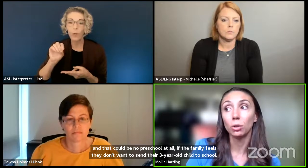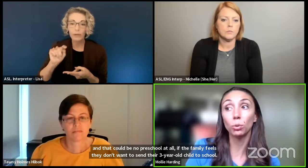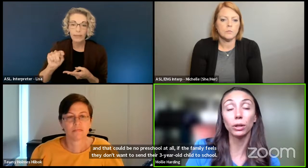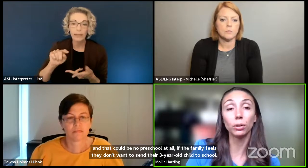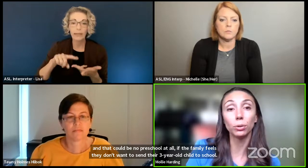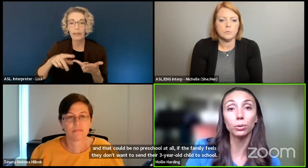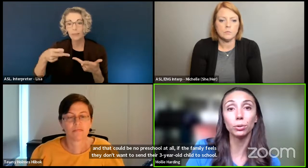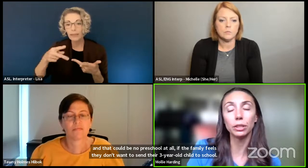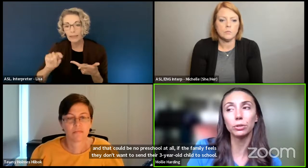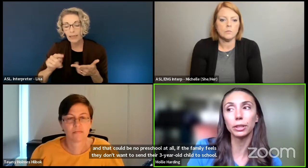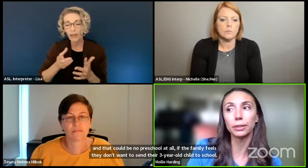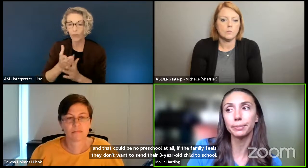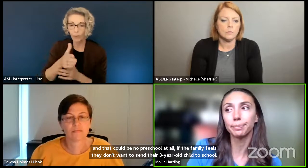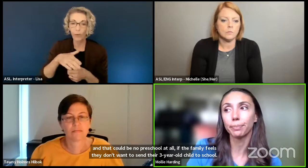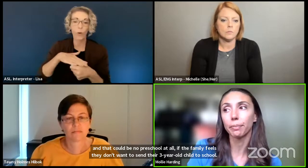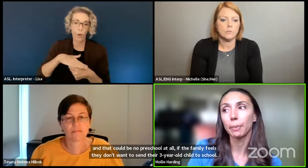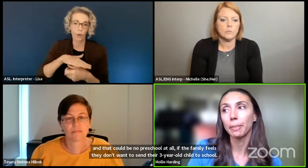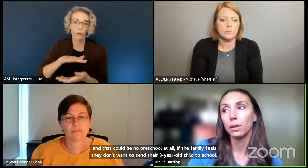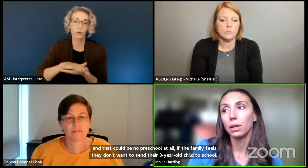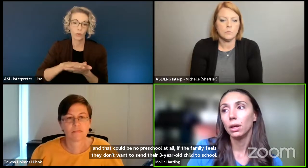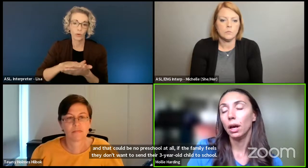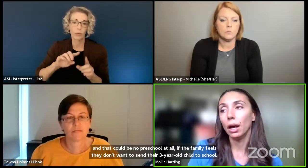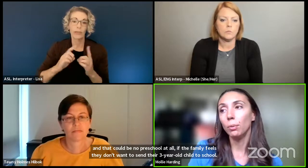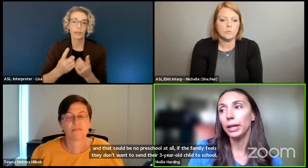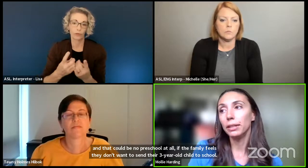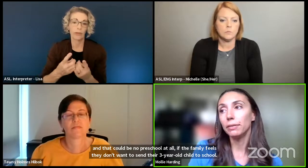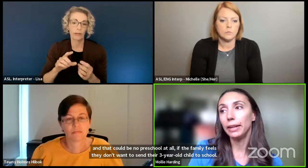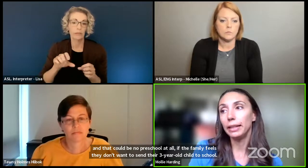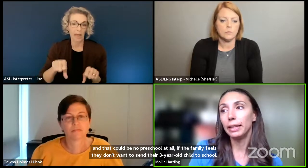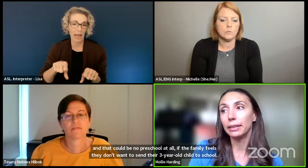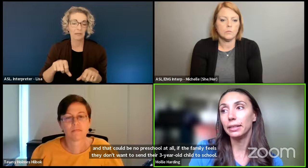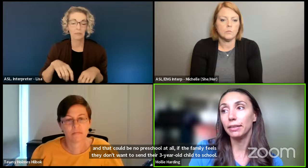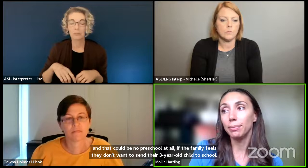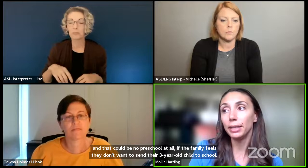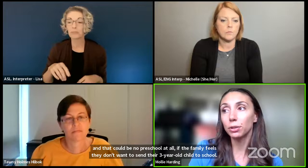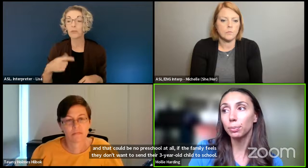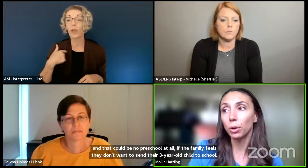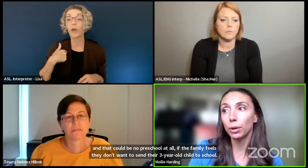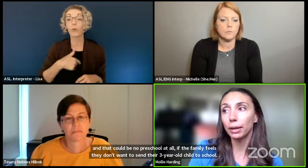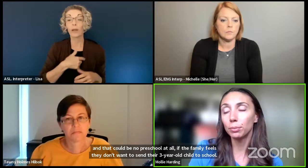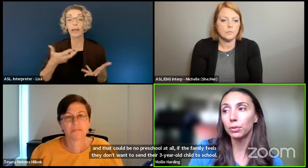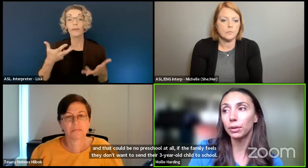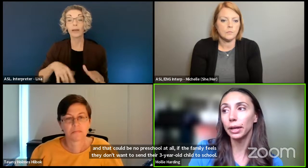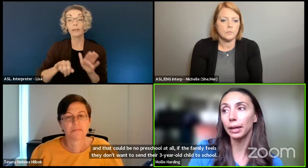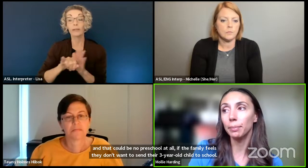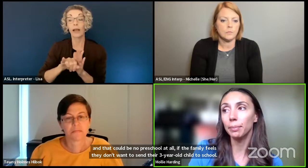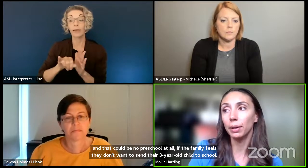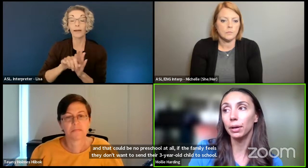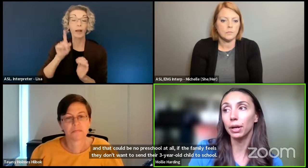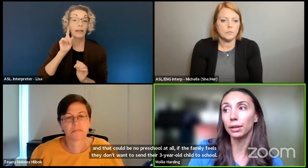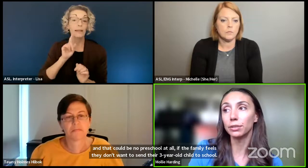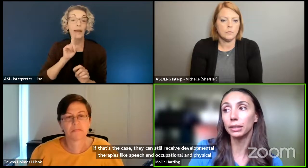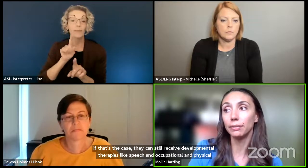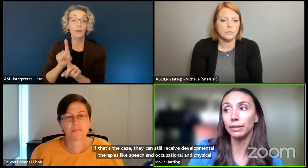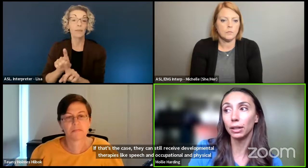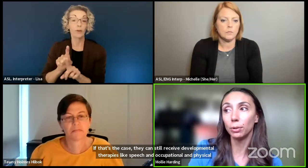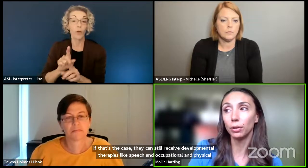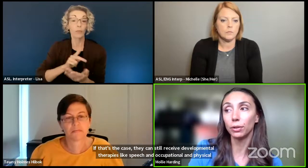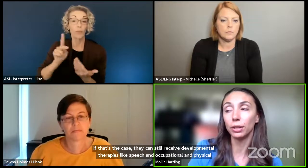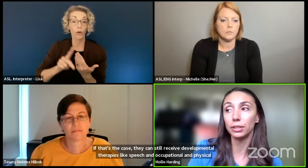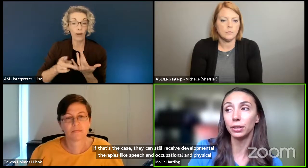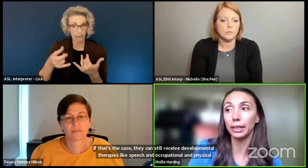therapies through their local school district. We identified that the deaf mentor programs are